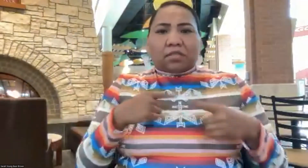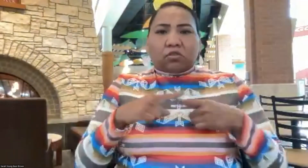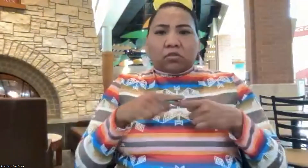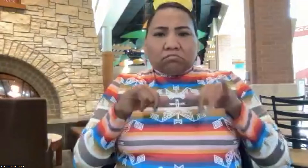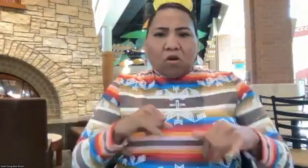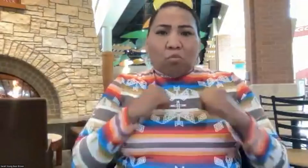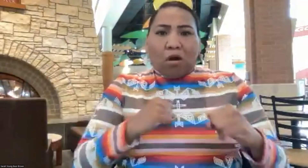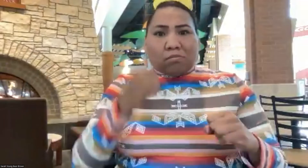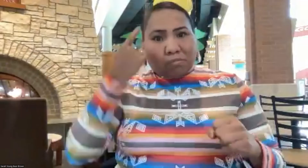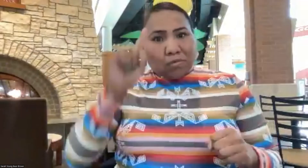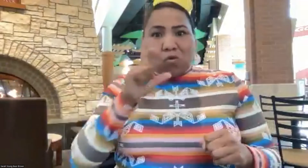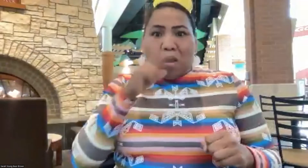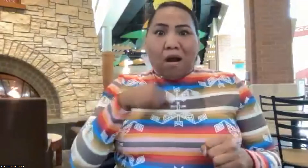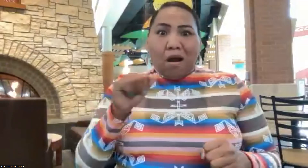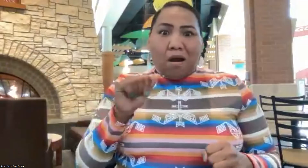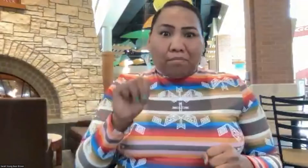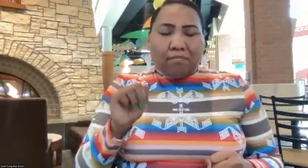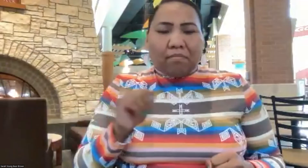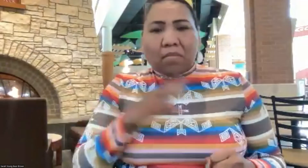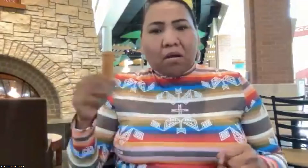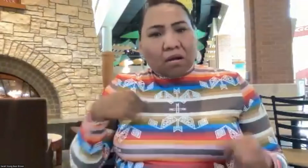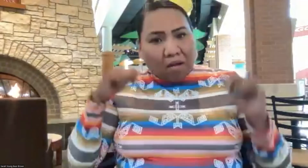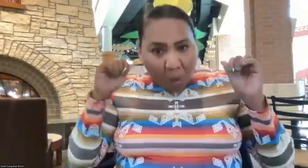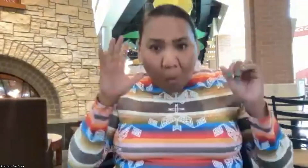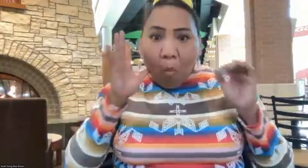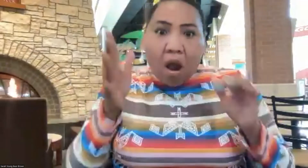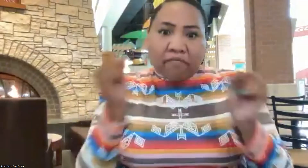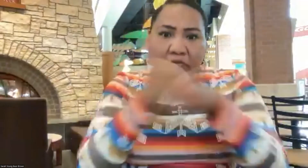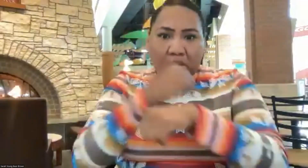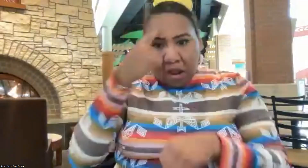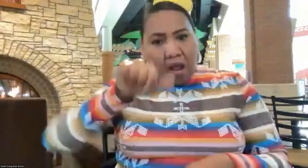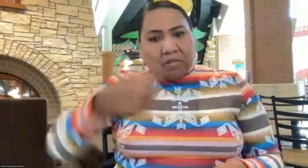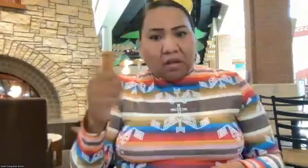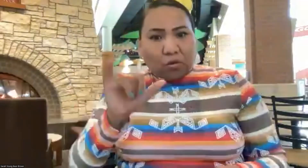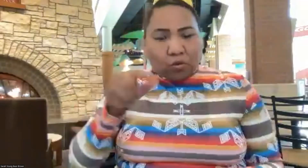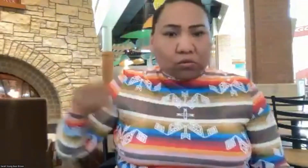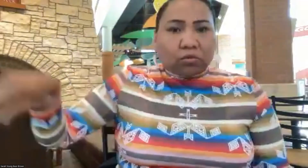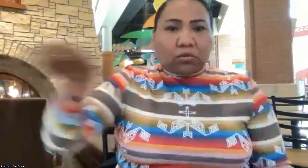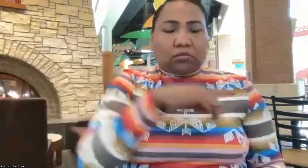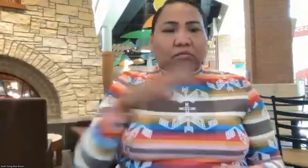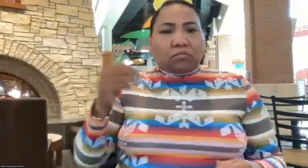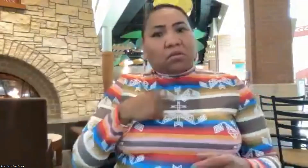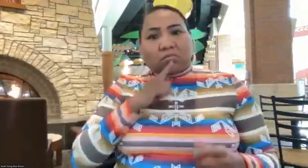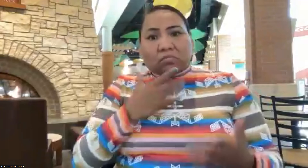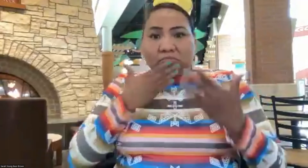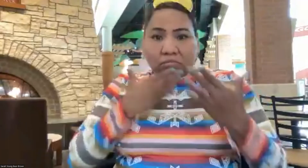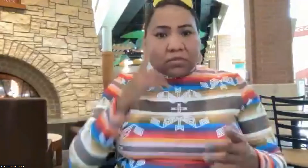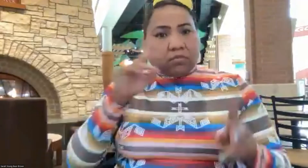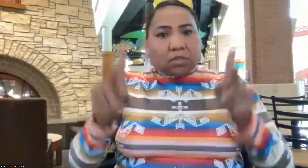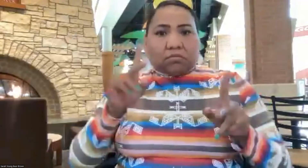me. And that helps me stay strong, because I know who I am. And it gives me the strength